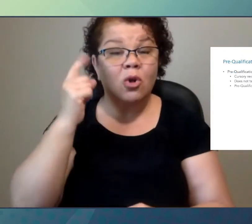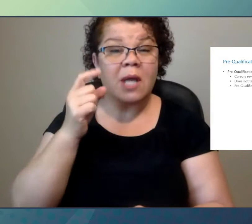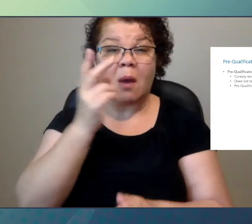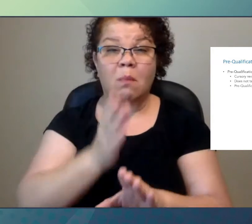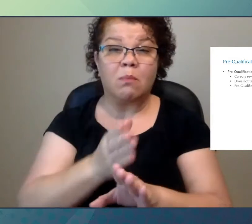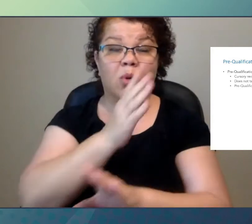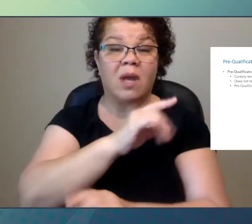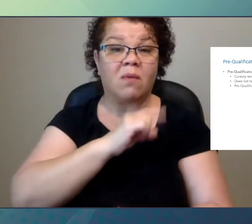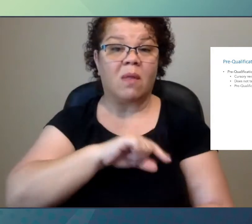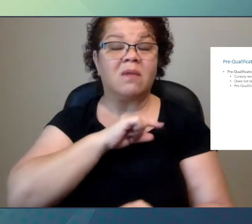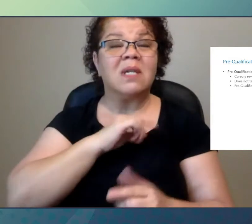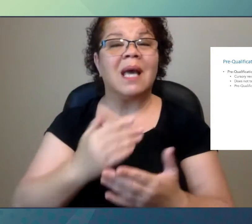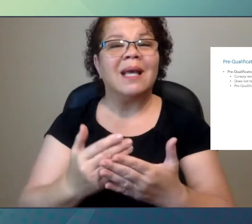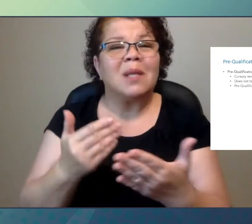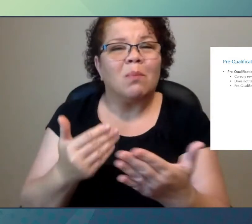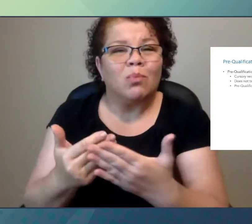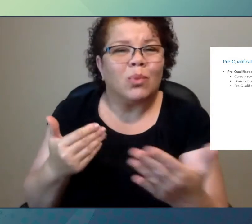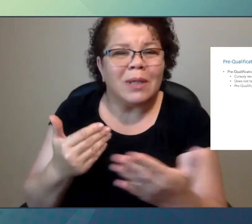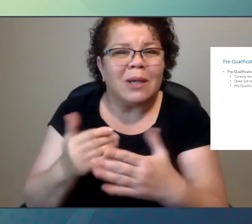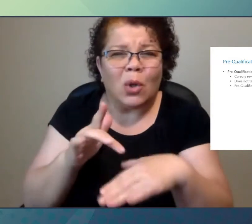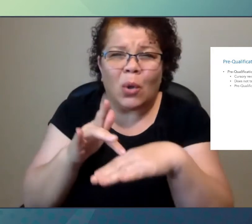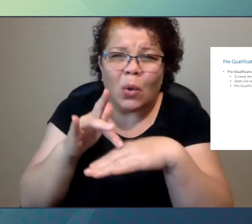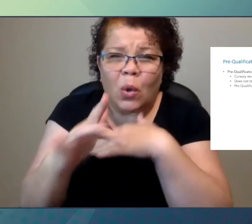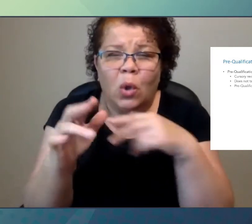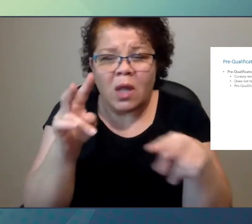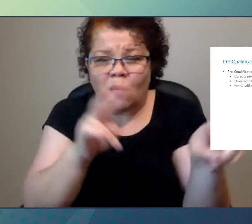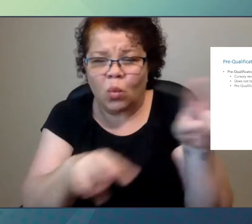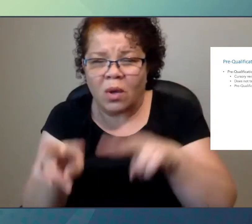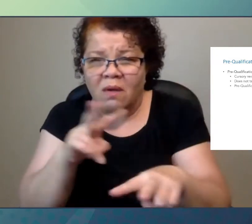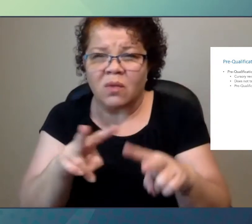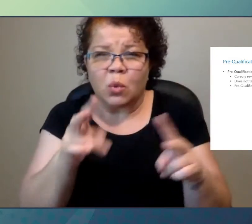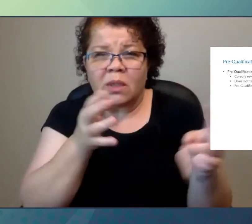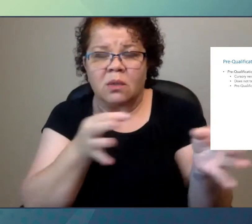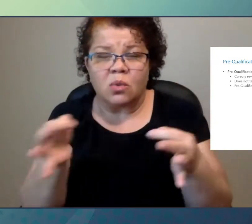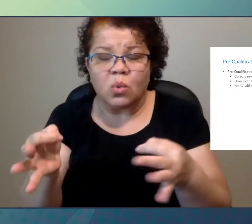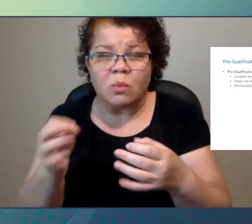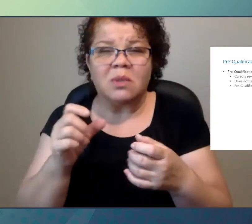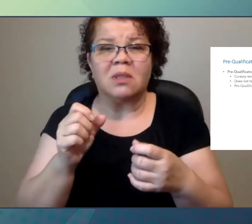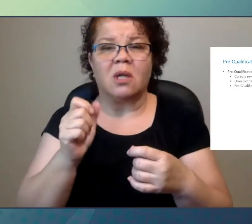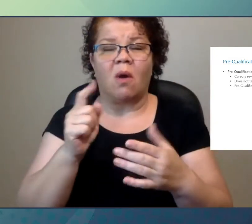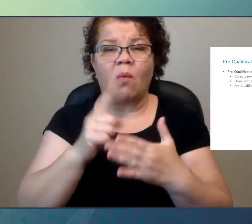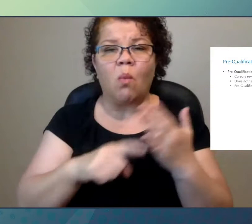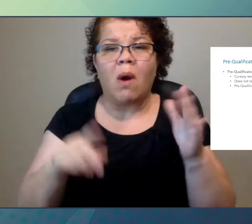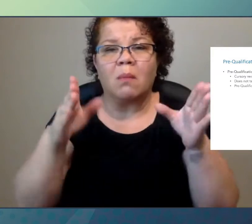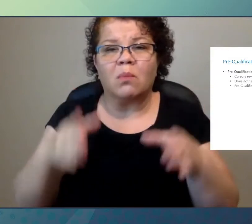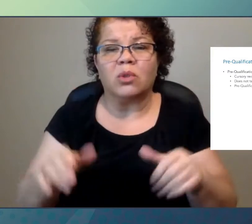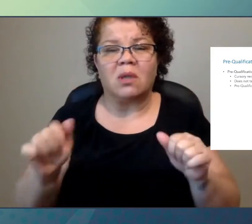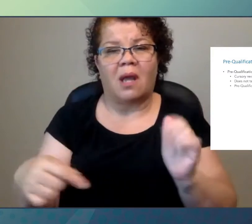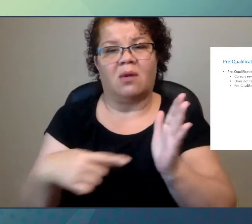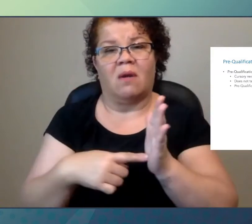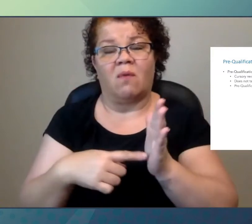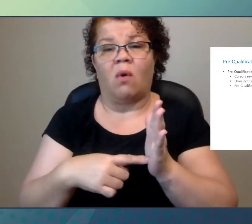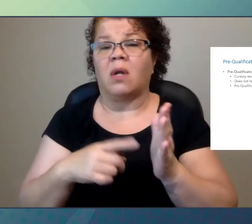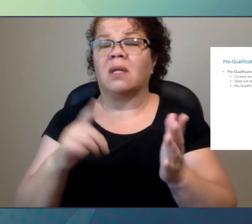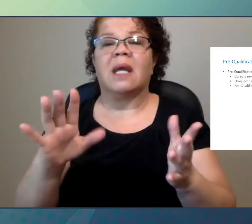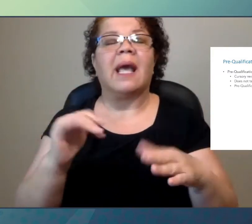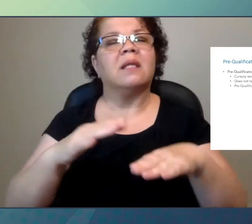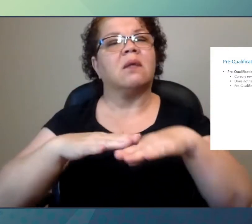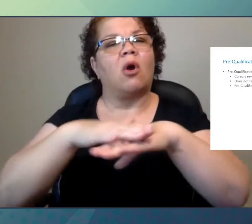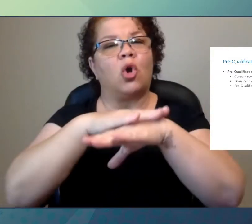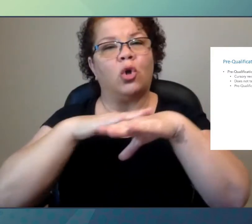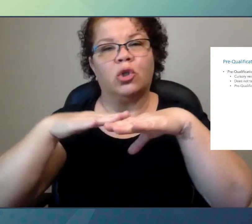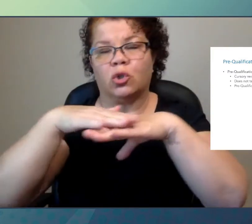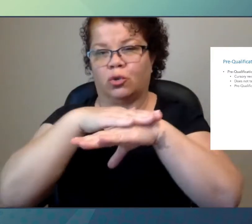preliminary review and determination of what an applicant can afford. It's totally cursory.